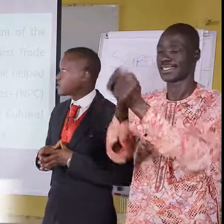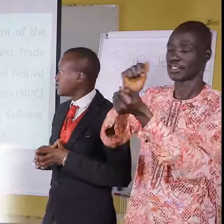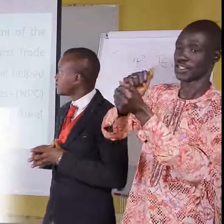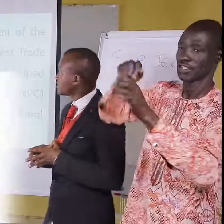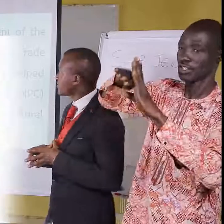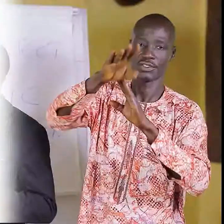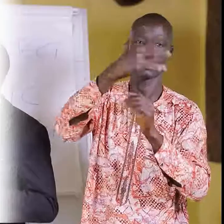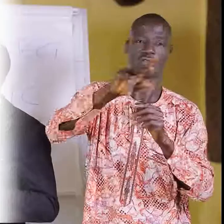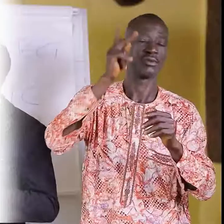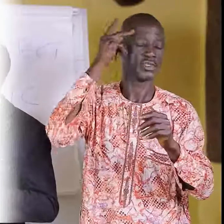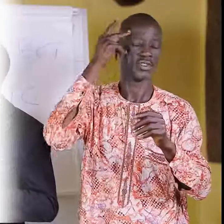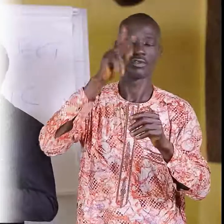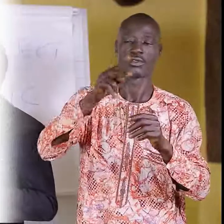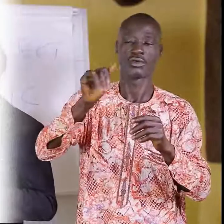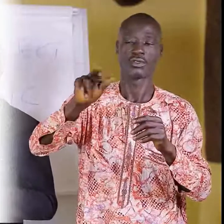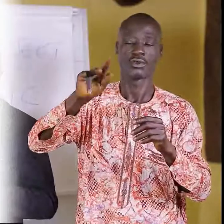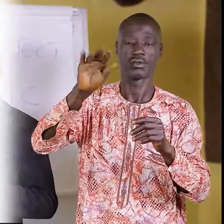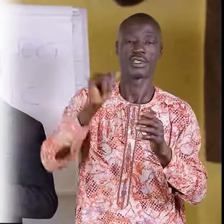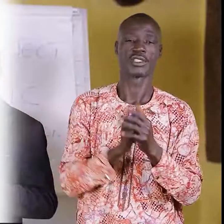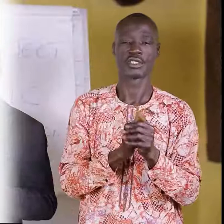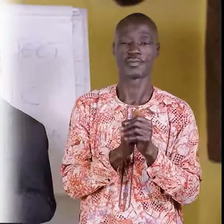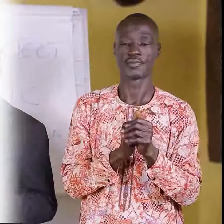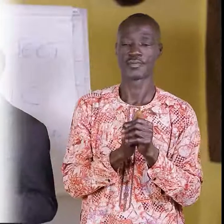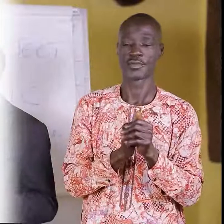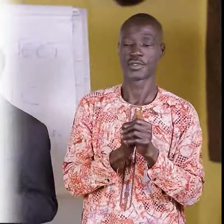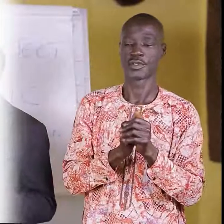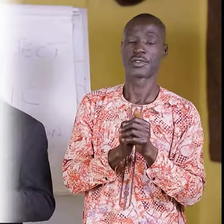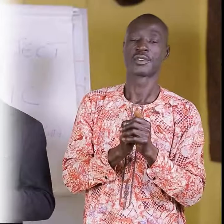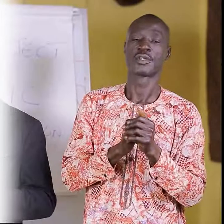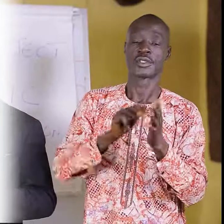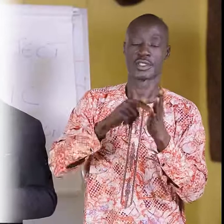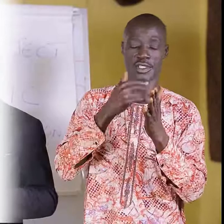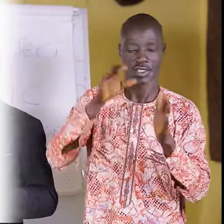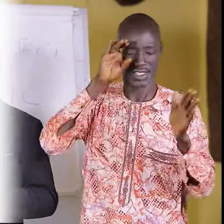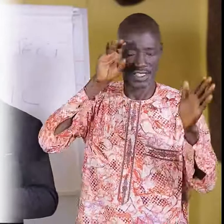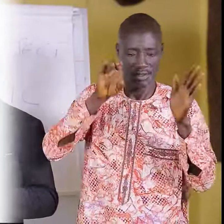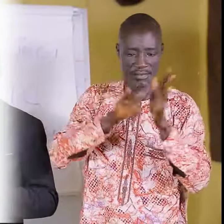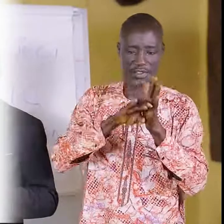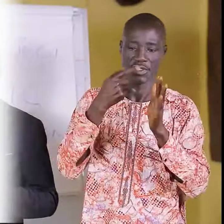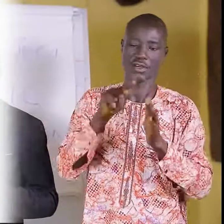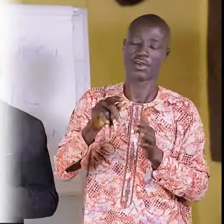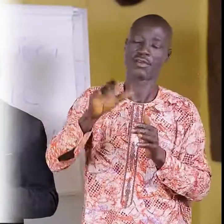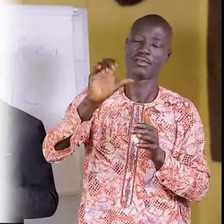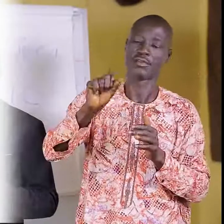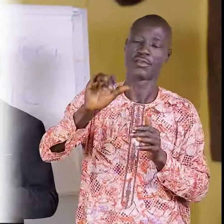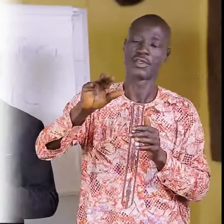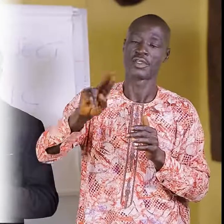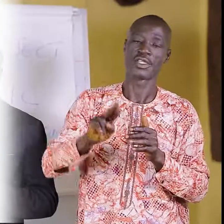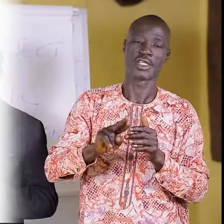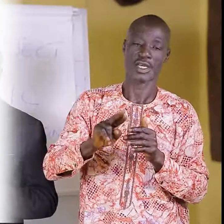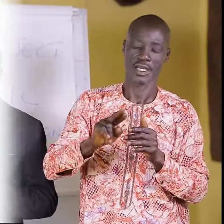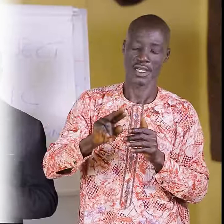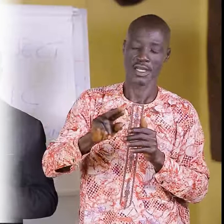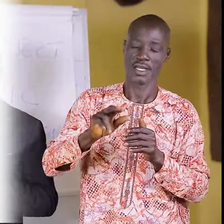political party. My dear students, this is the picture of Nigeria's